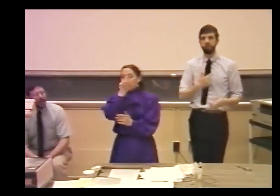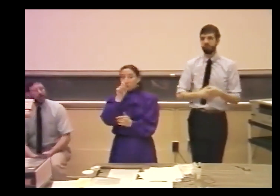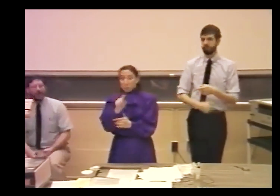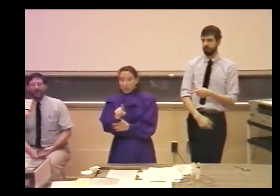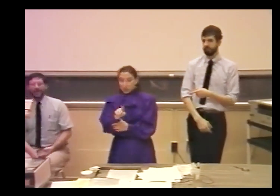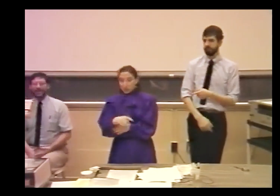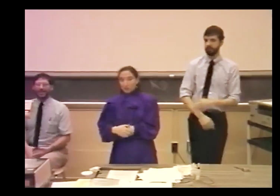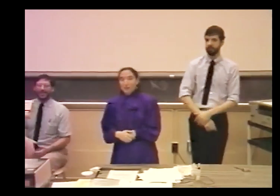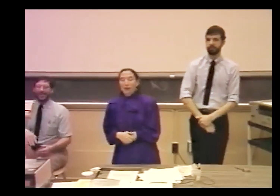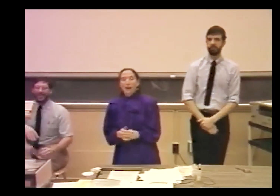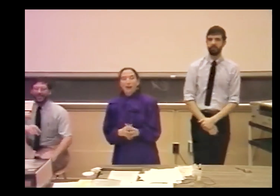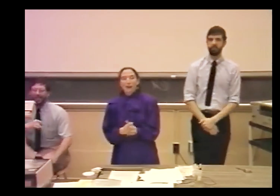Good question.